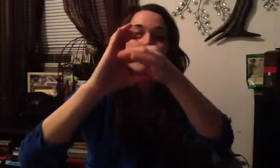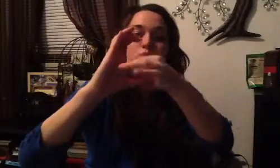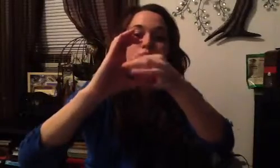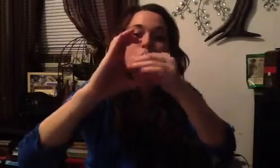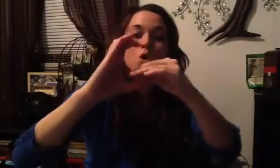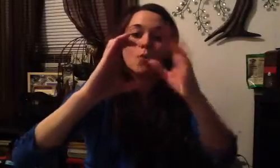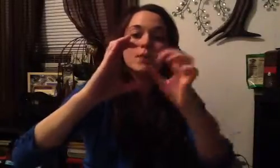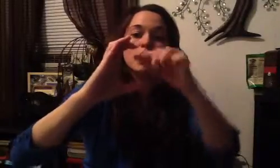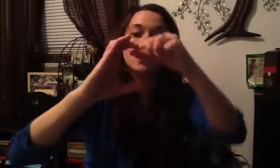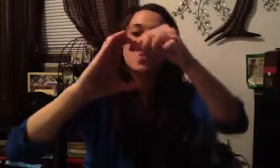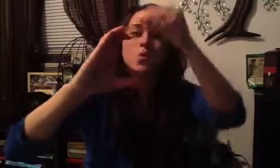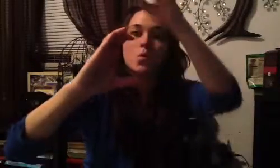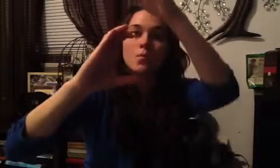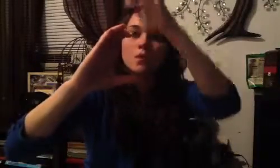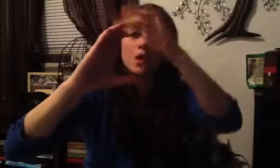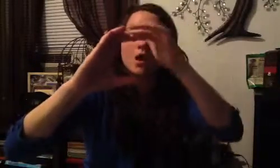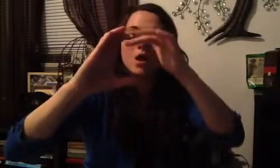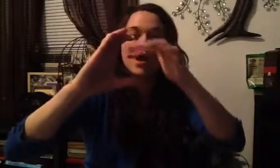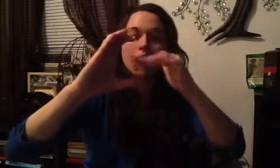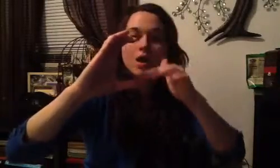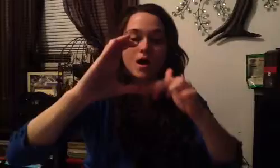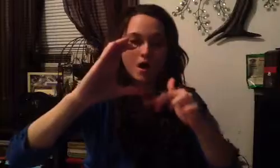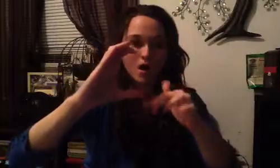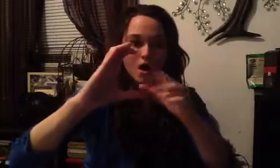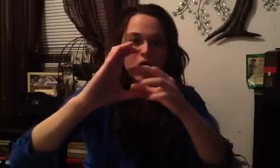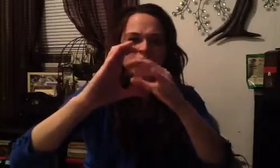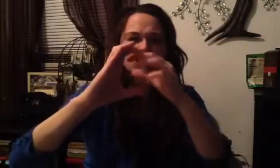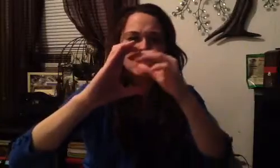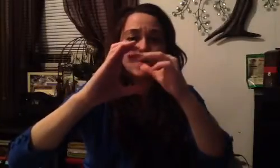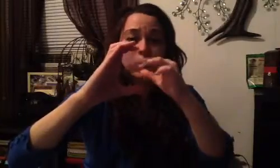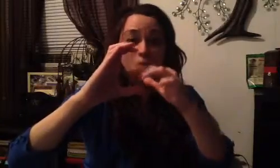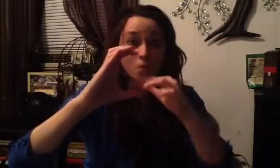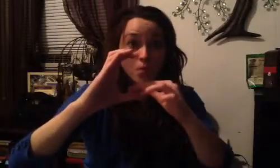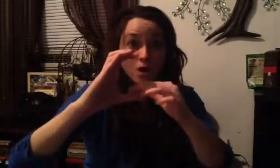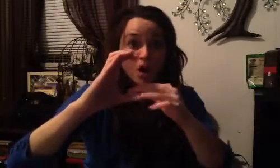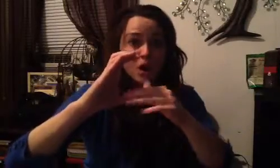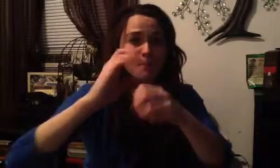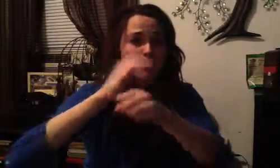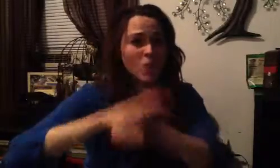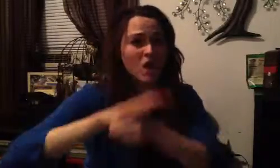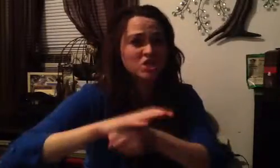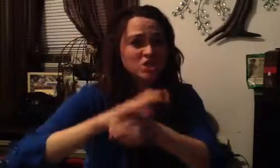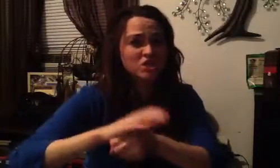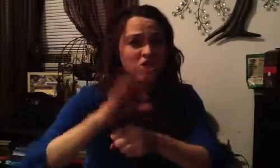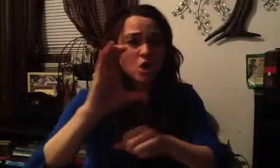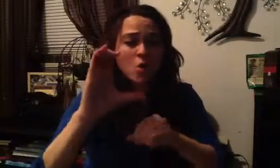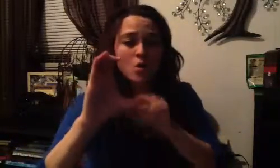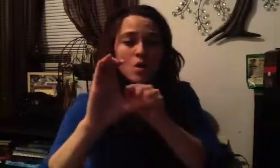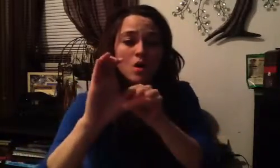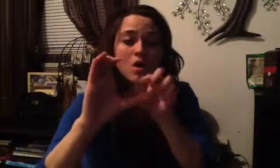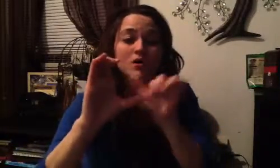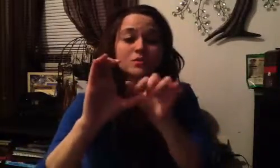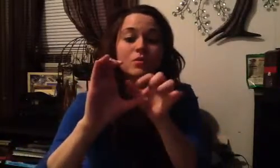Again, when that blood in the ventricles start to fill up, it will also pump blood from